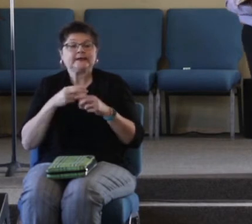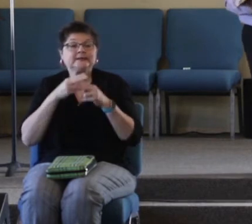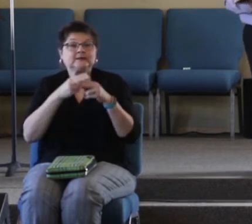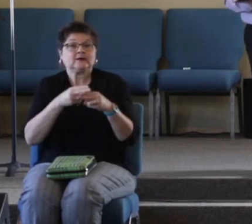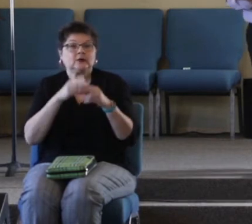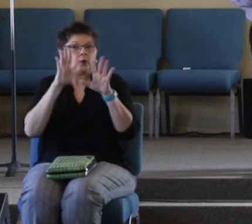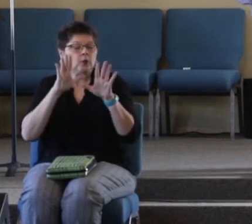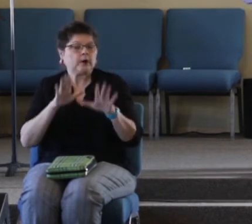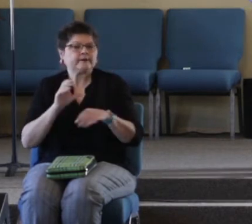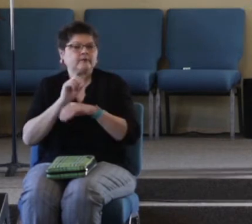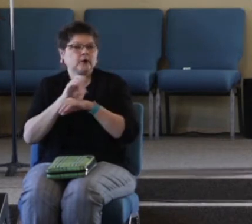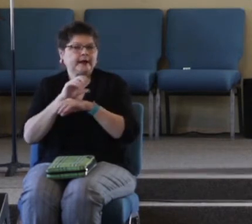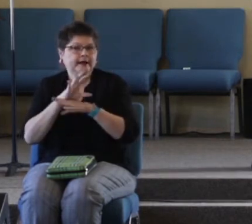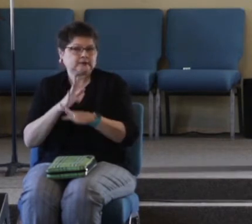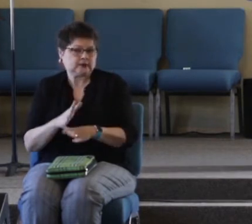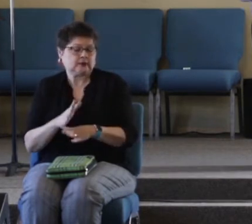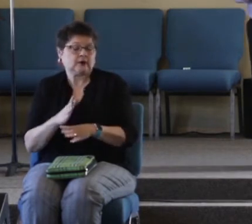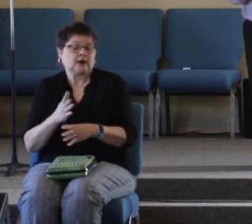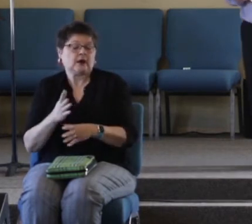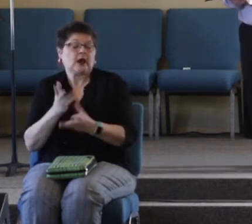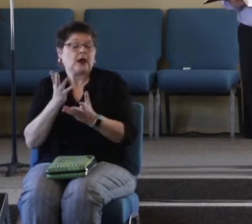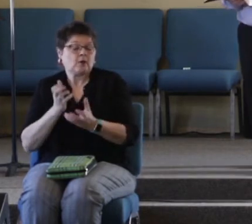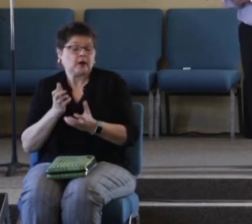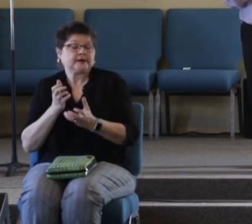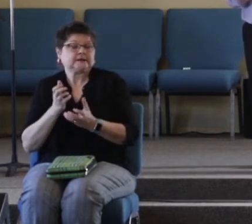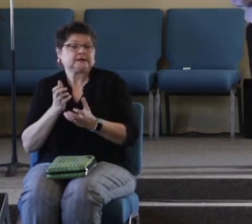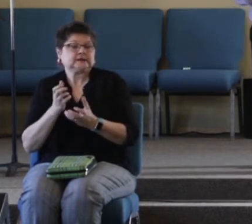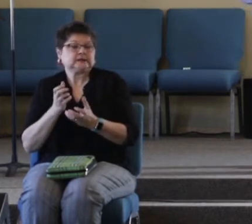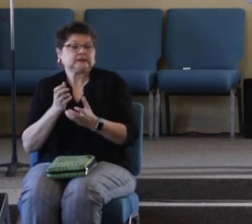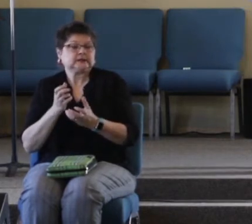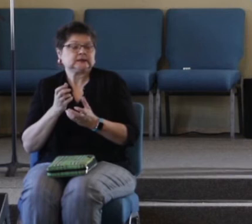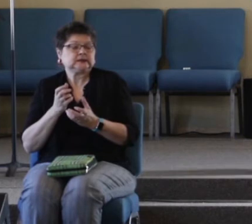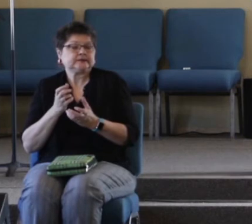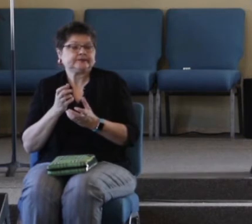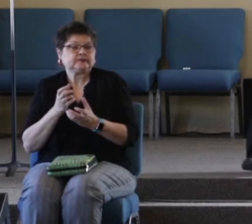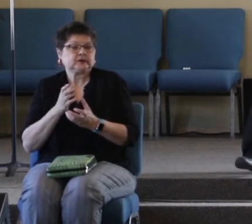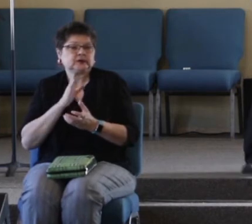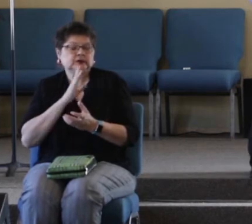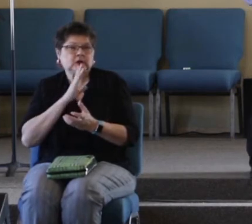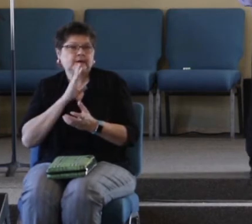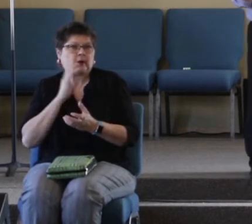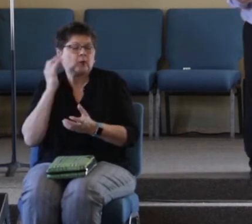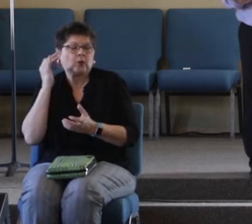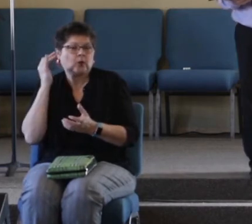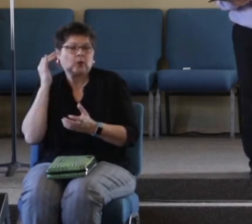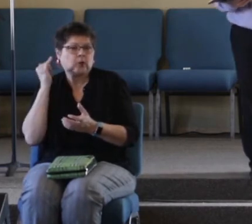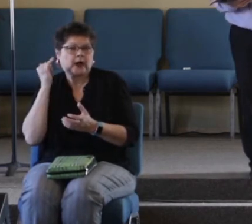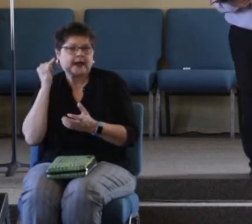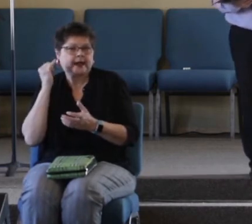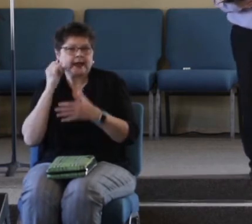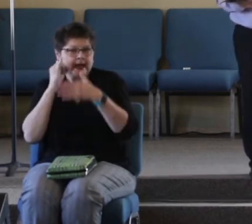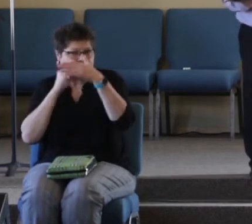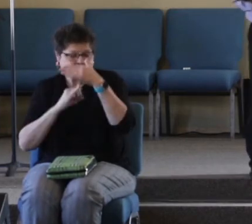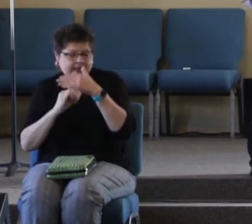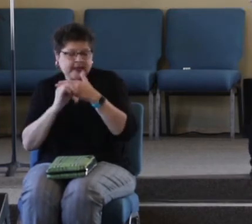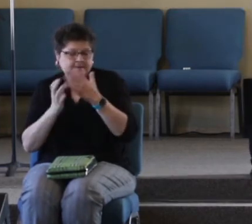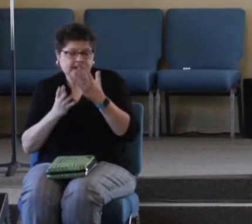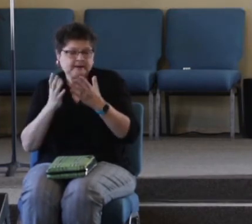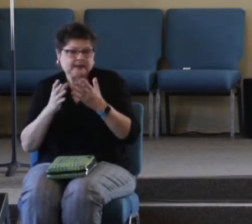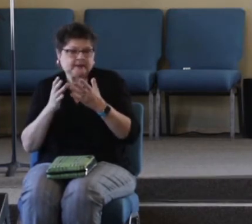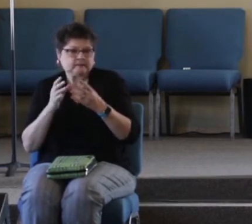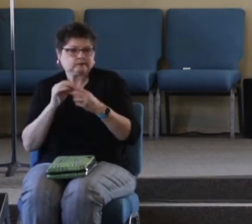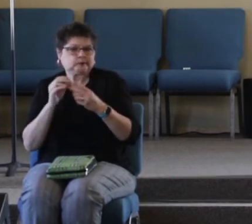Counselor, I want us to just very briefly go back to why Isaiah might have chosen those